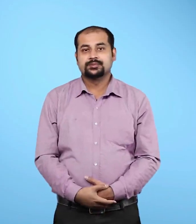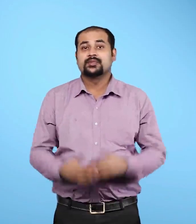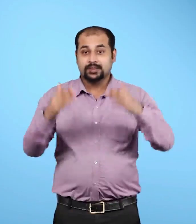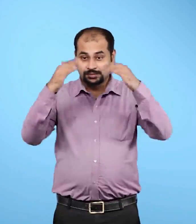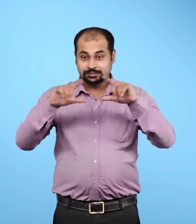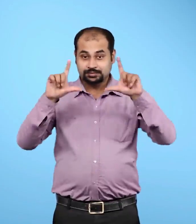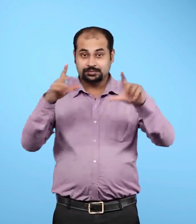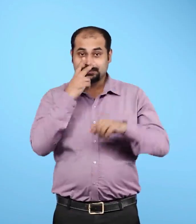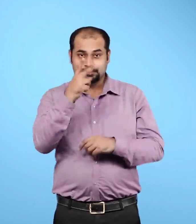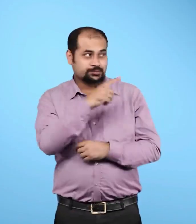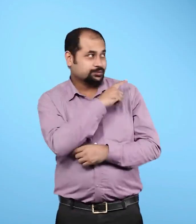In picture 3,